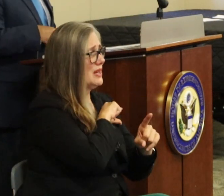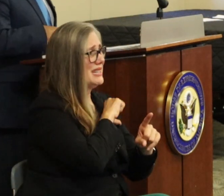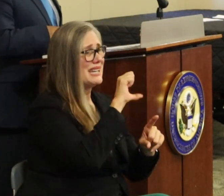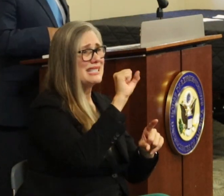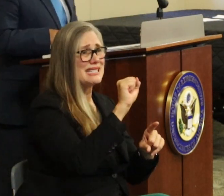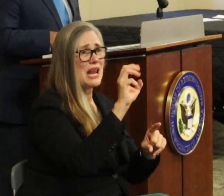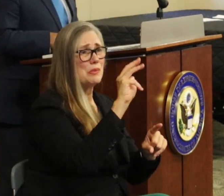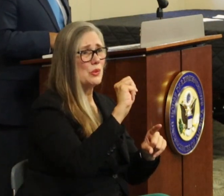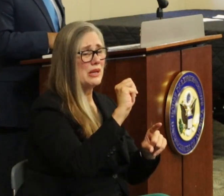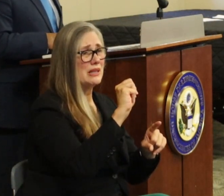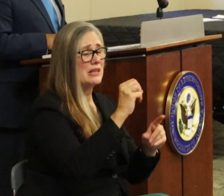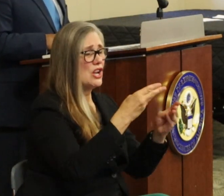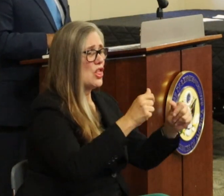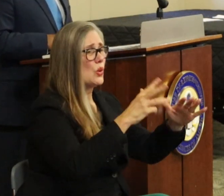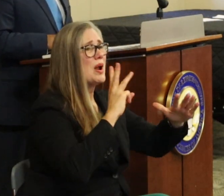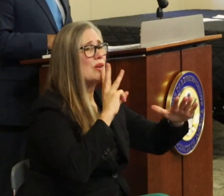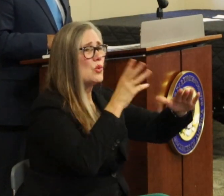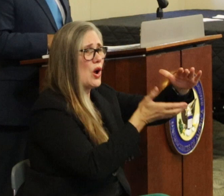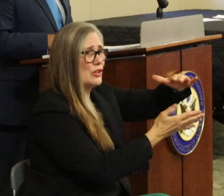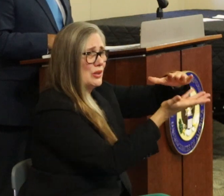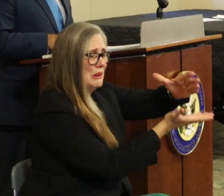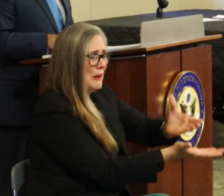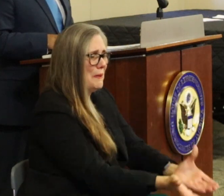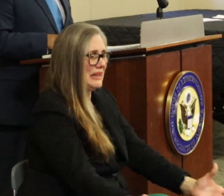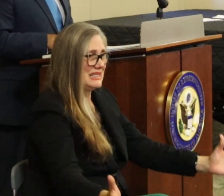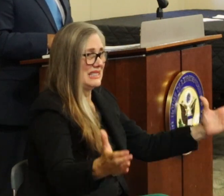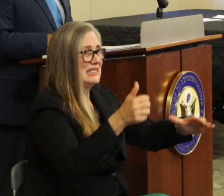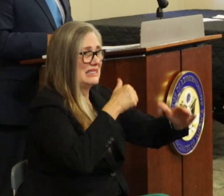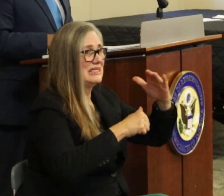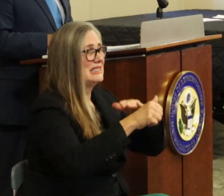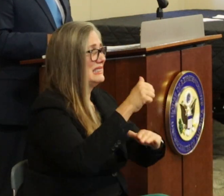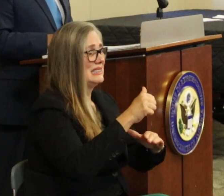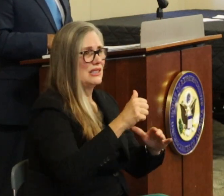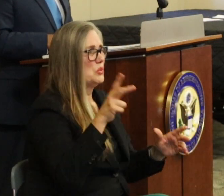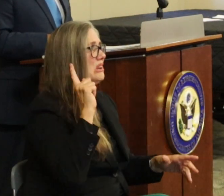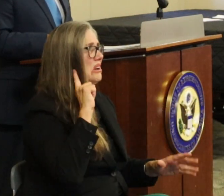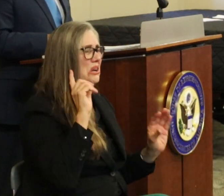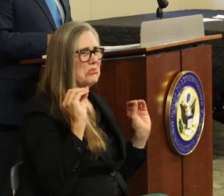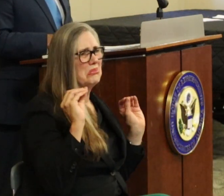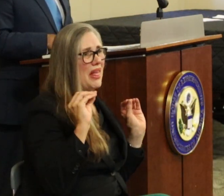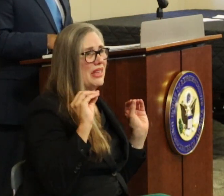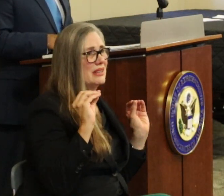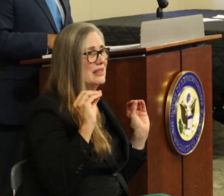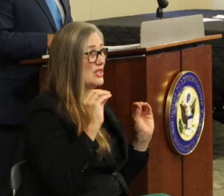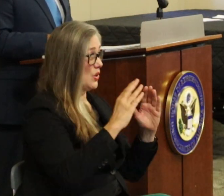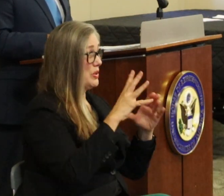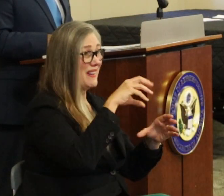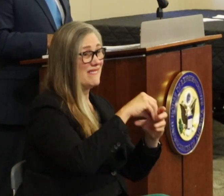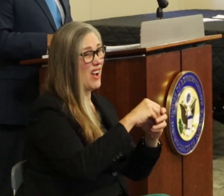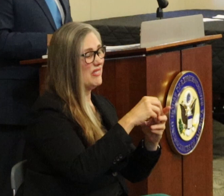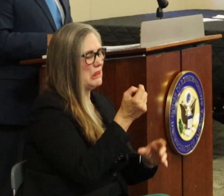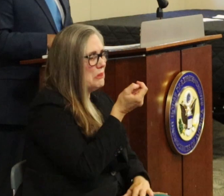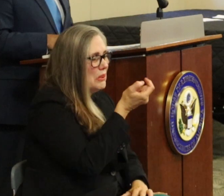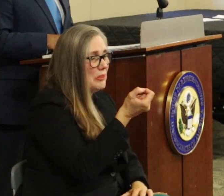hear much about it, and thus we don't have much in the way of community involvement. This last year, I